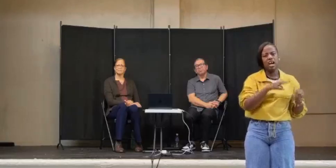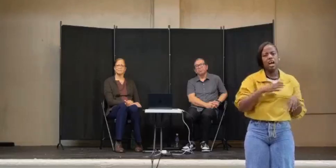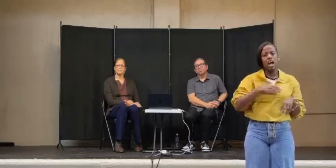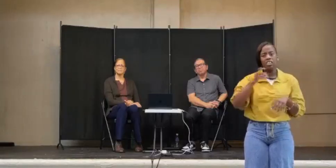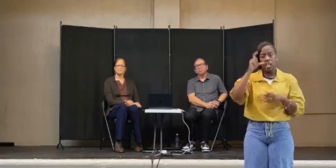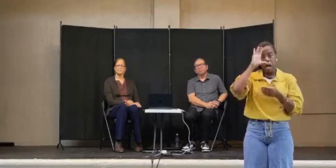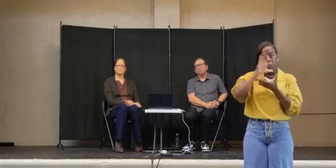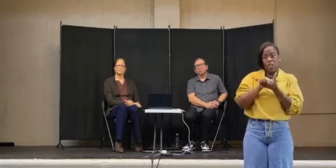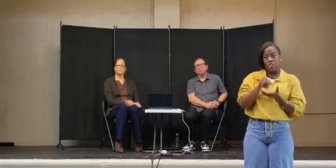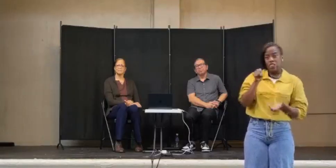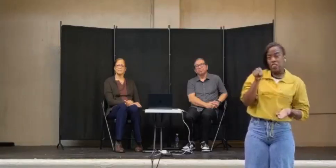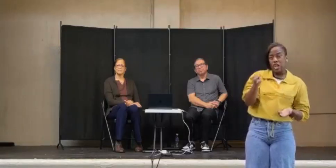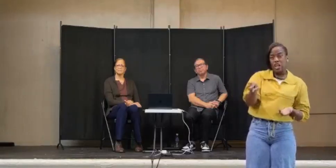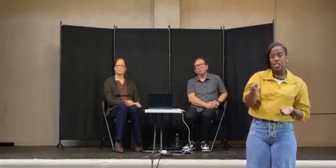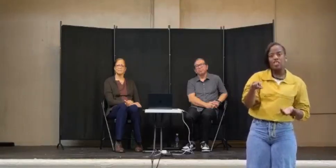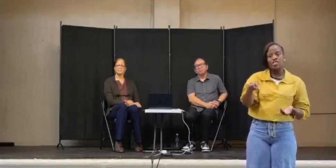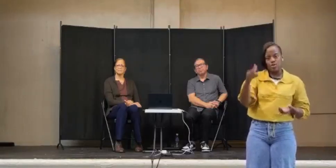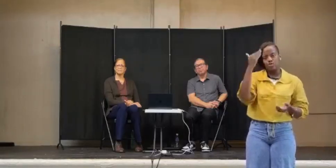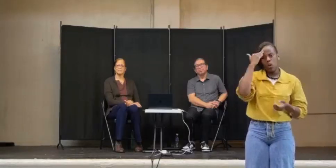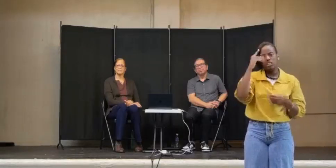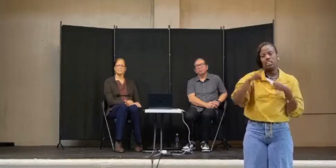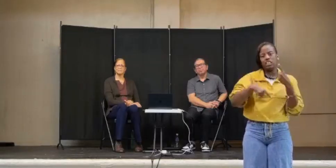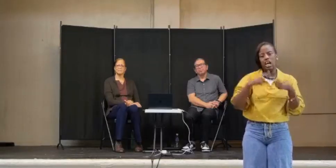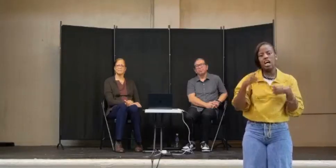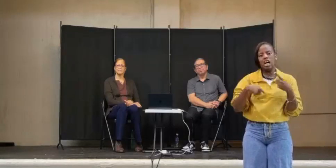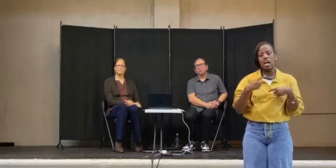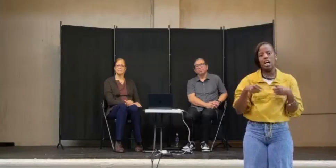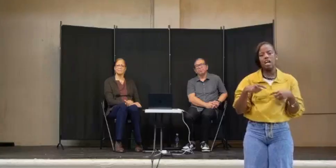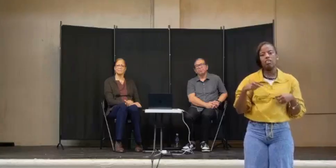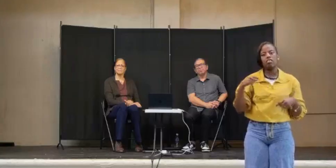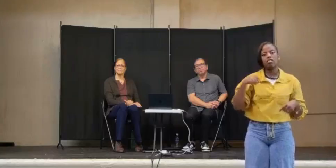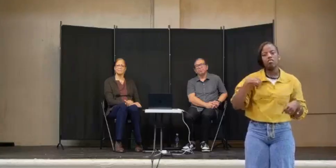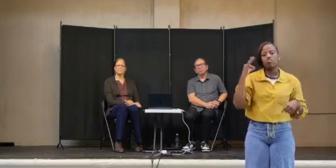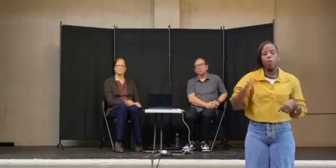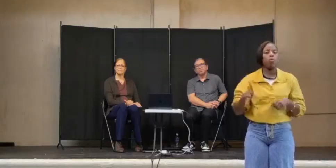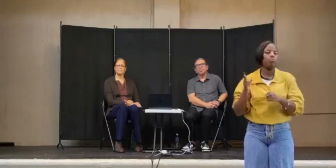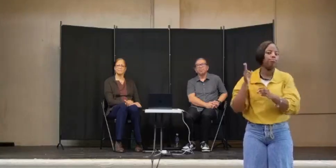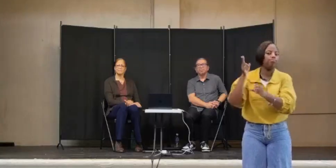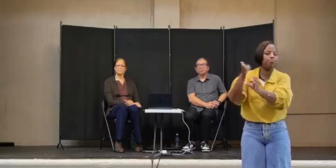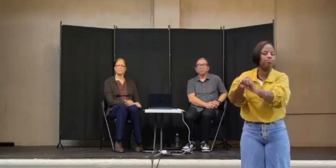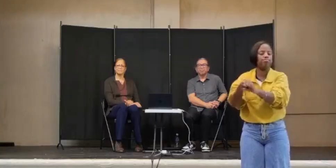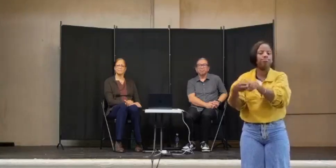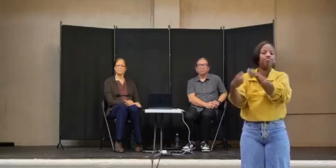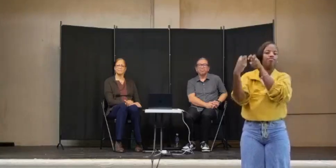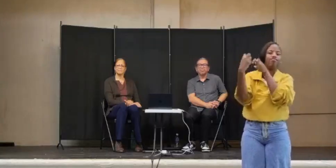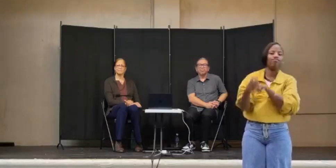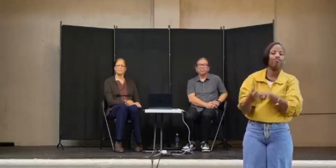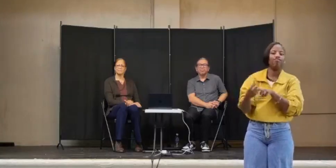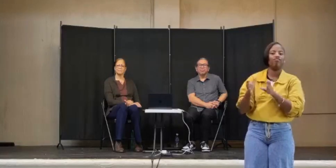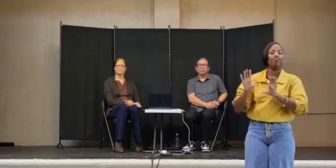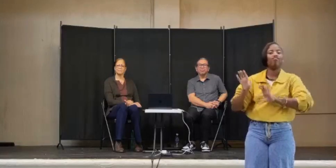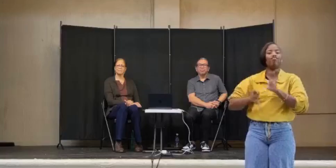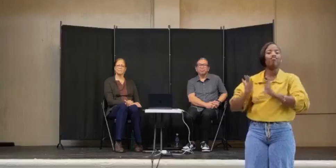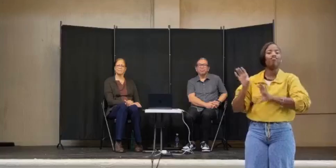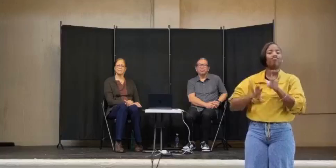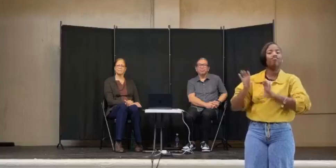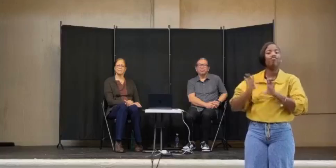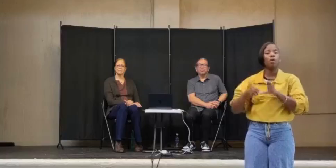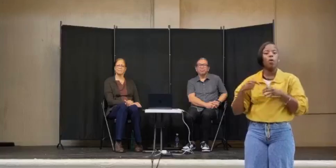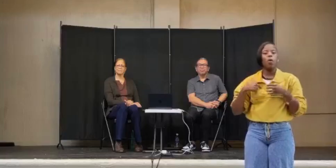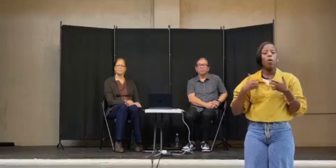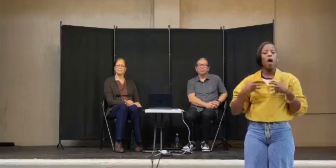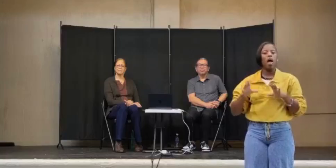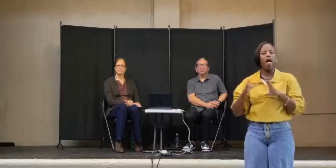cry, you know, and then I would pull it together, go back in. And there was one person who knew sign, and I decided to join in with